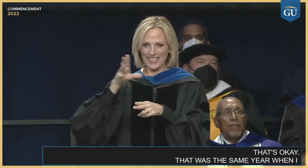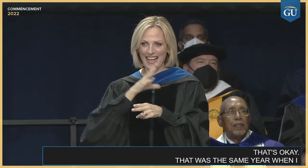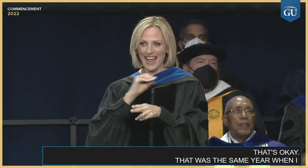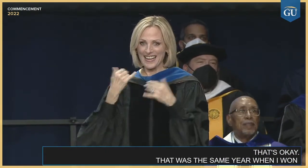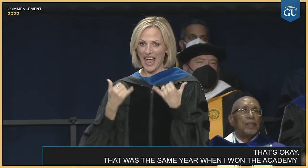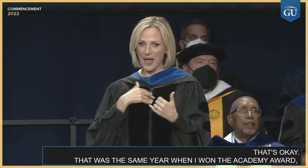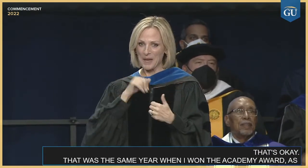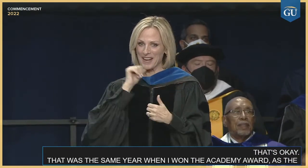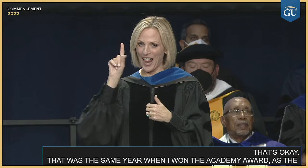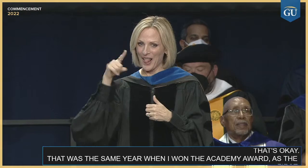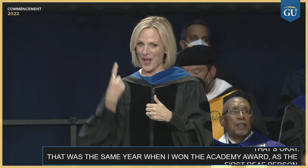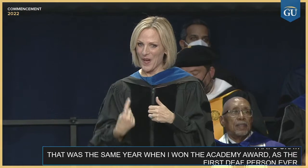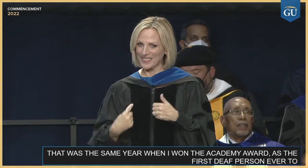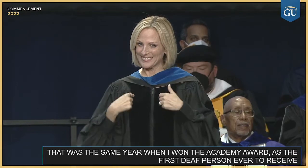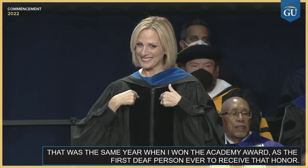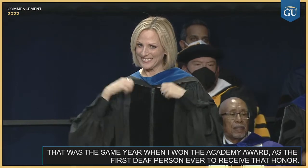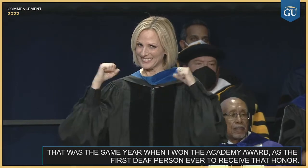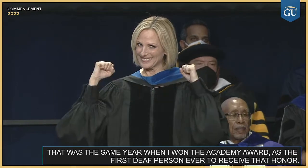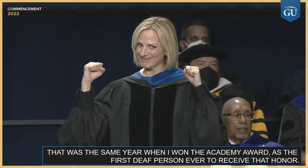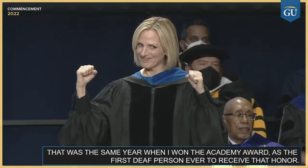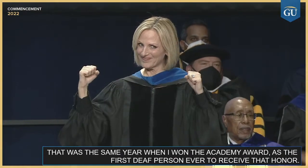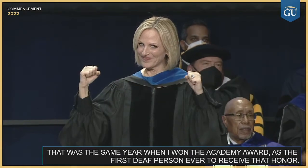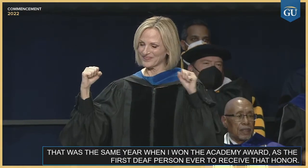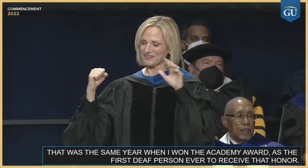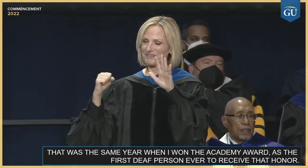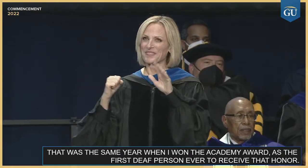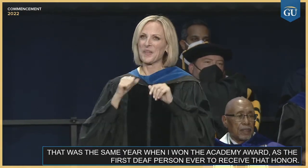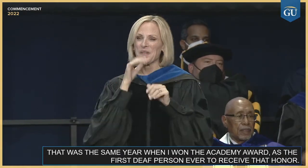honor, just as Molly just said. Now I'm no longer alone.